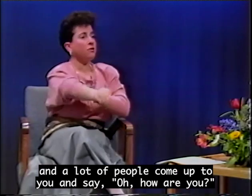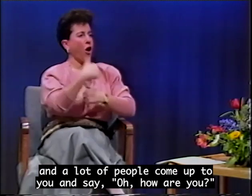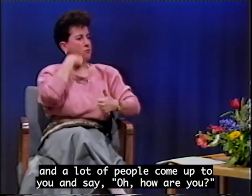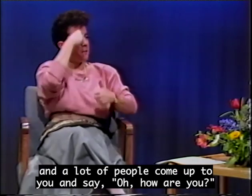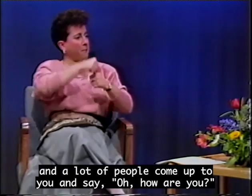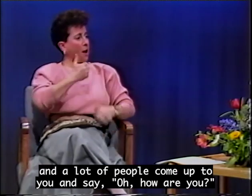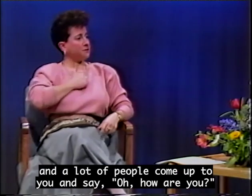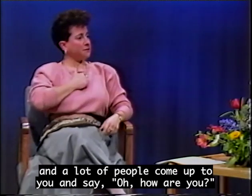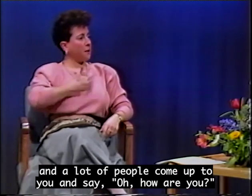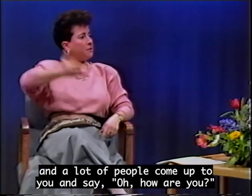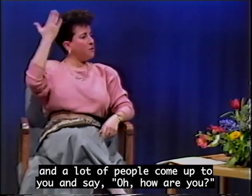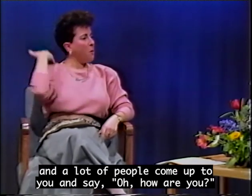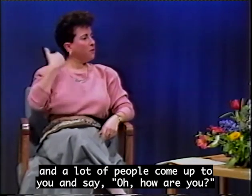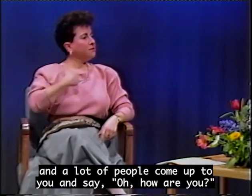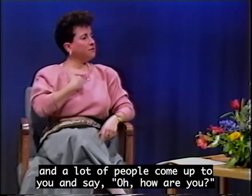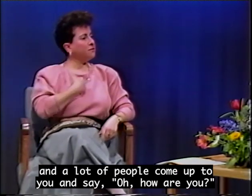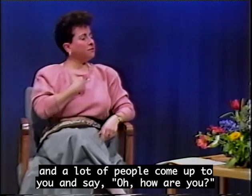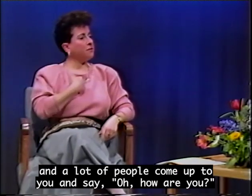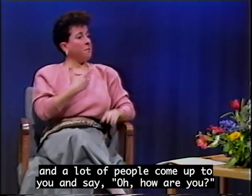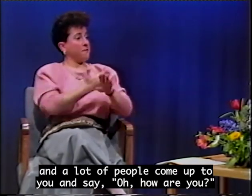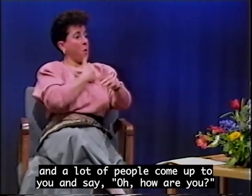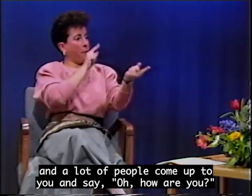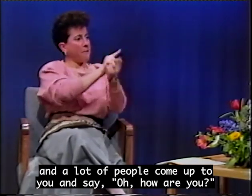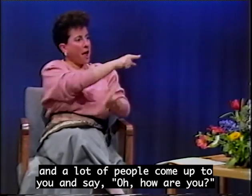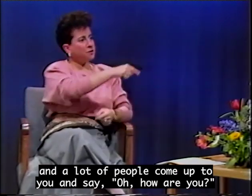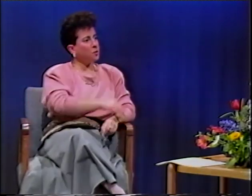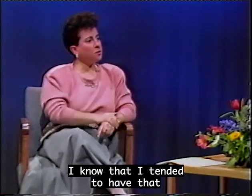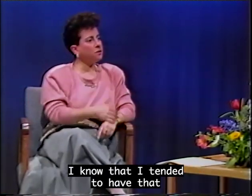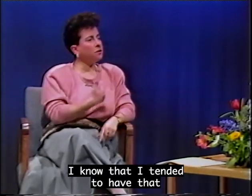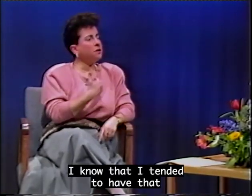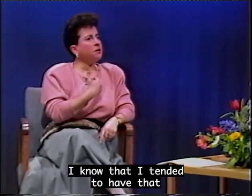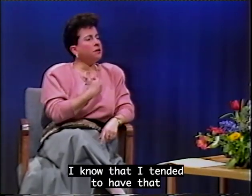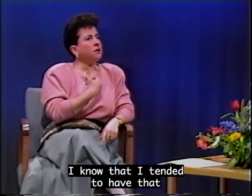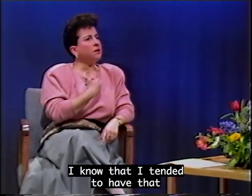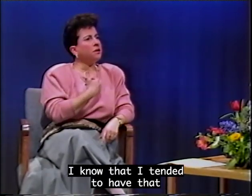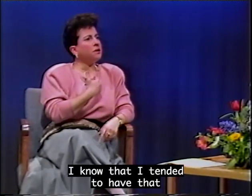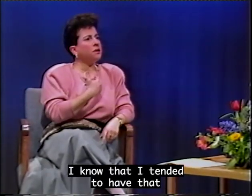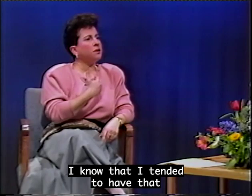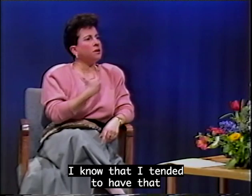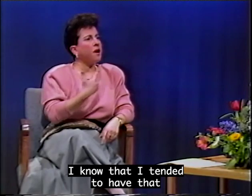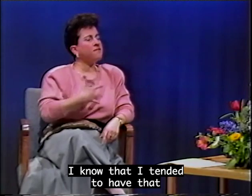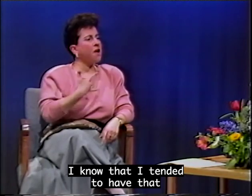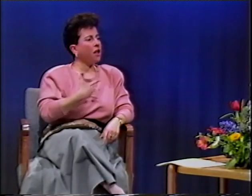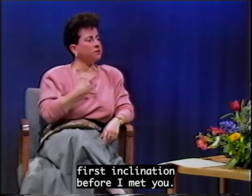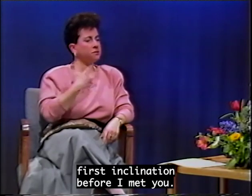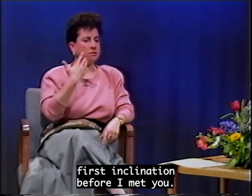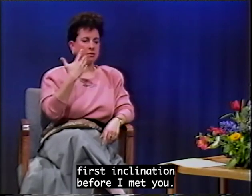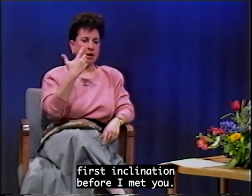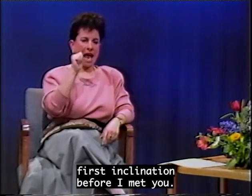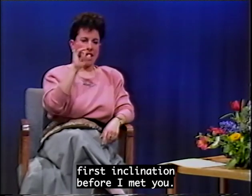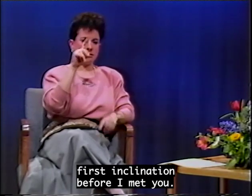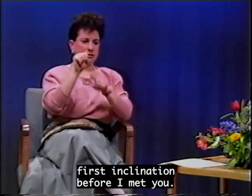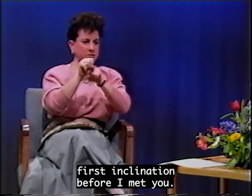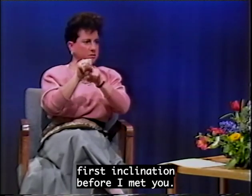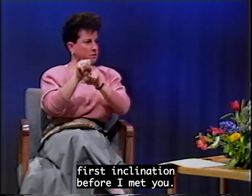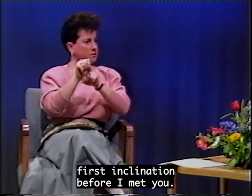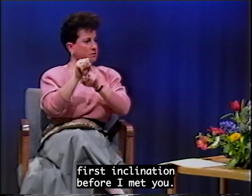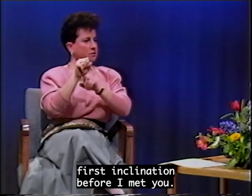lot of people come up to you and say, oh, how are you? I know that I tended to have that first inclination before I met